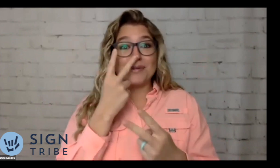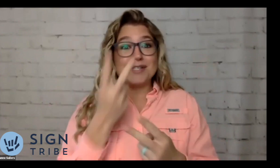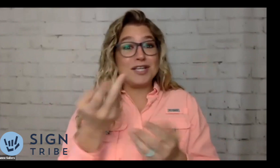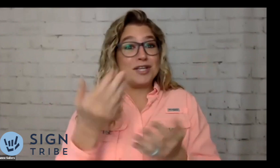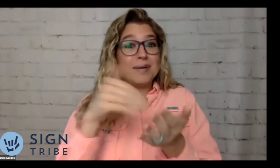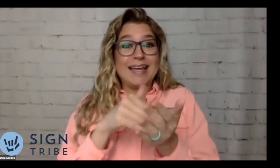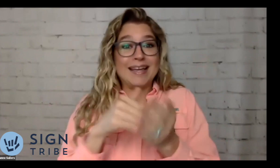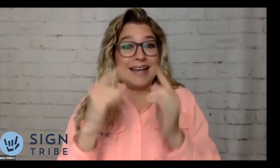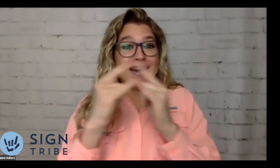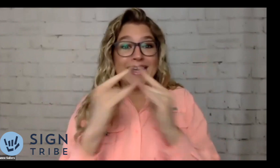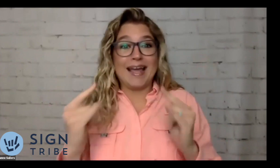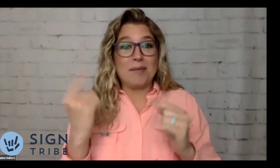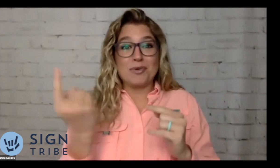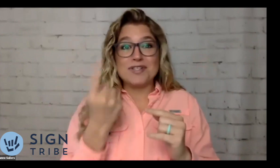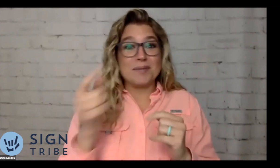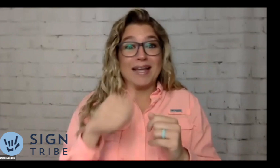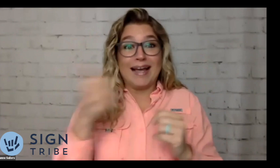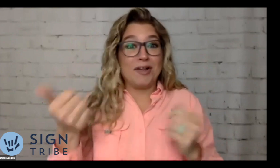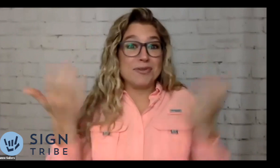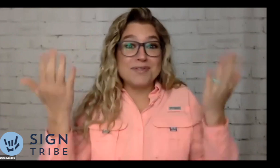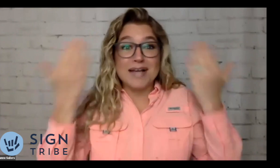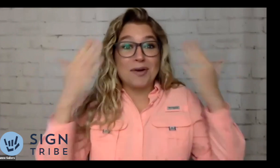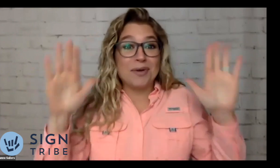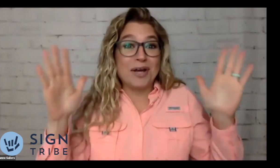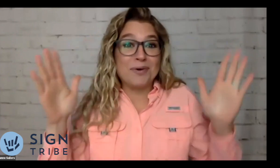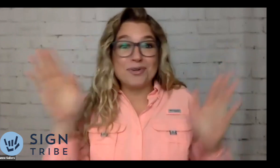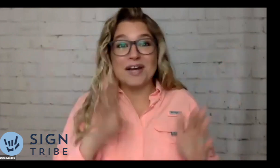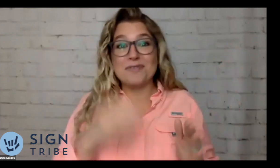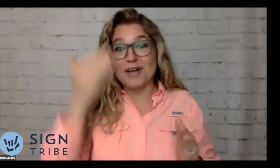you again at a camp or something else. I don't know. You never know.